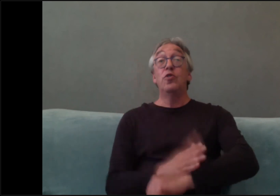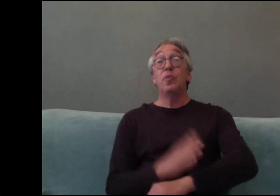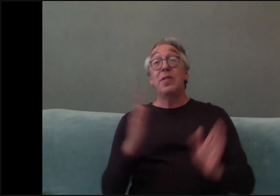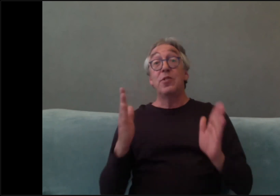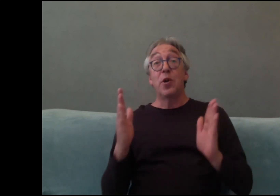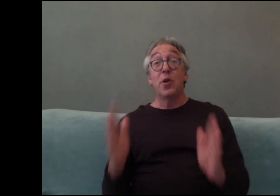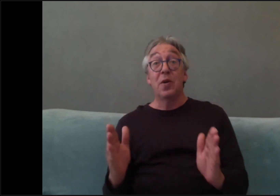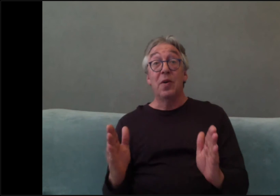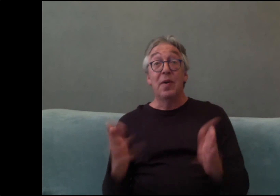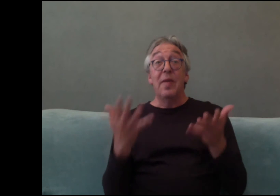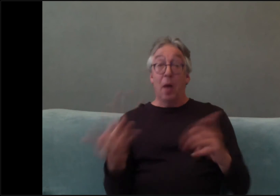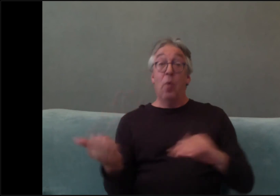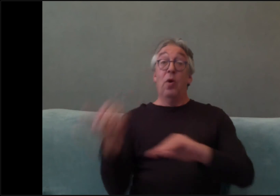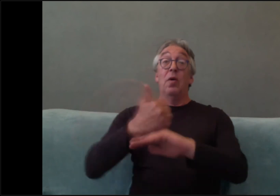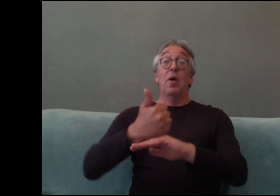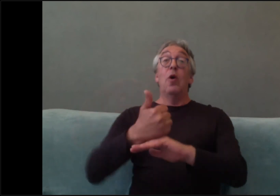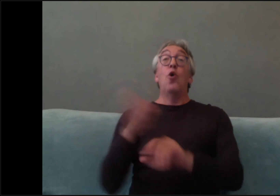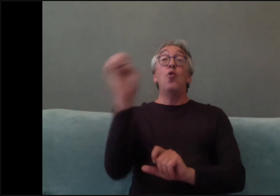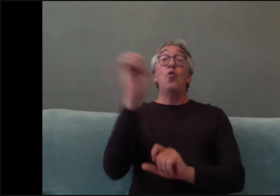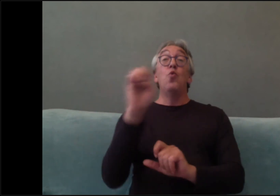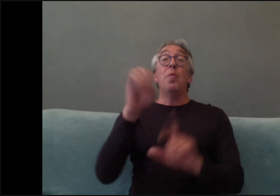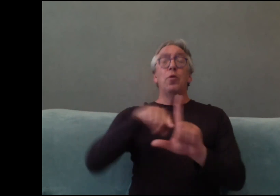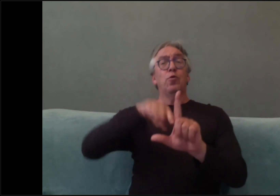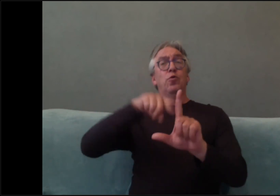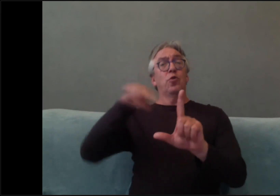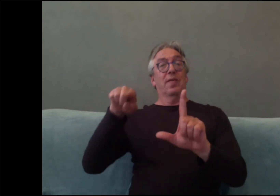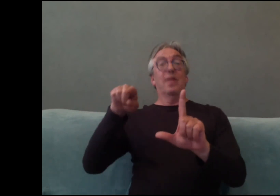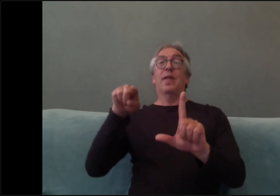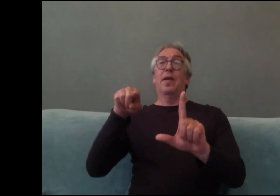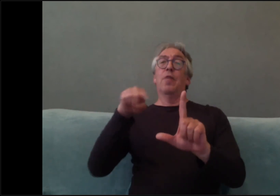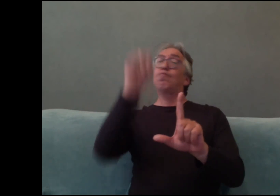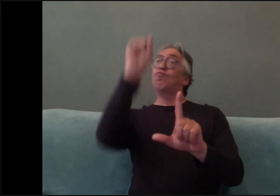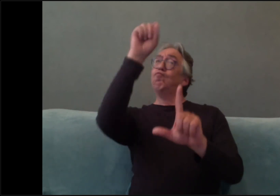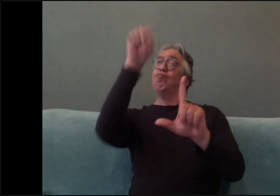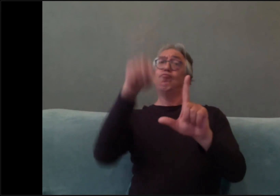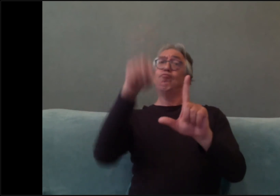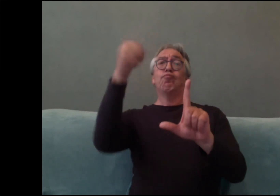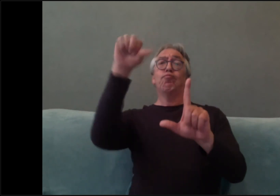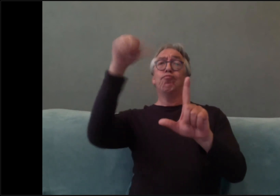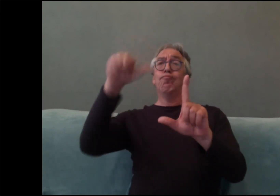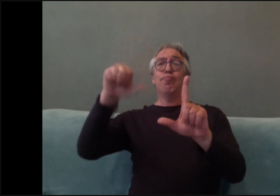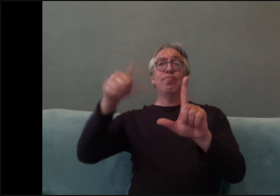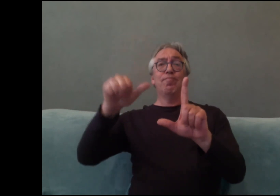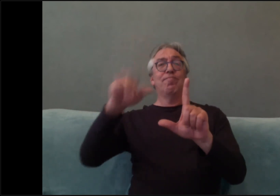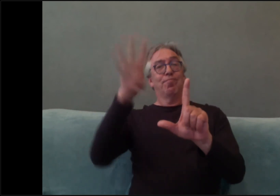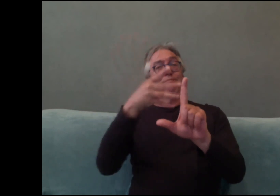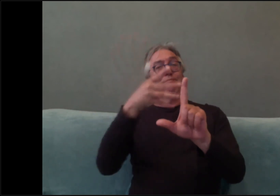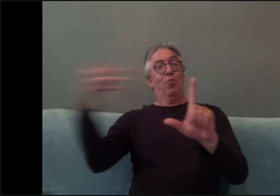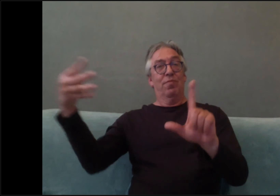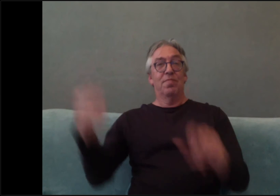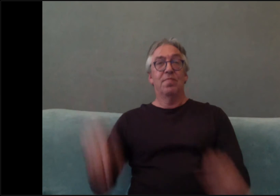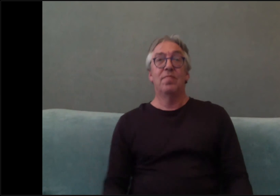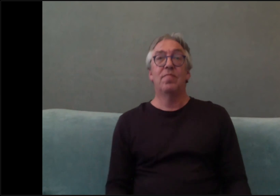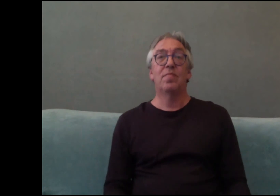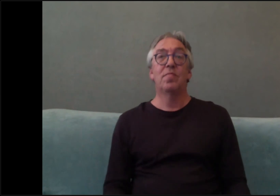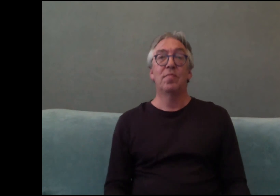Second, I want to mention, not to go too deep because Ms. Schubert also said it before, the European Pillar of Social